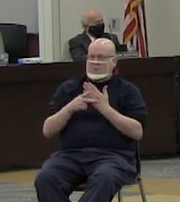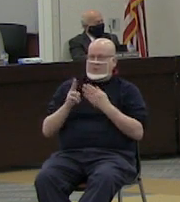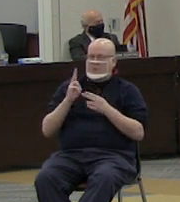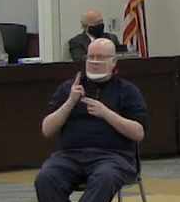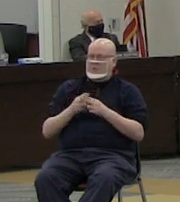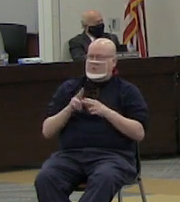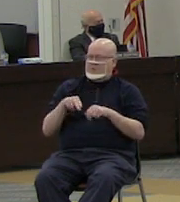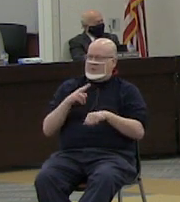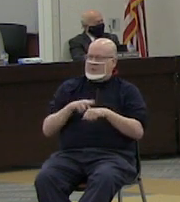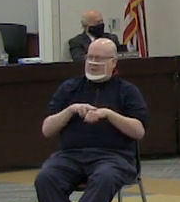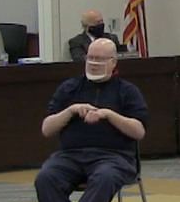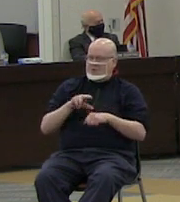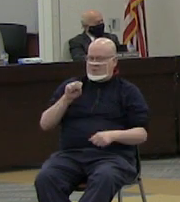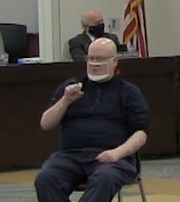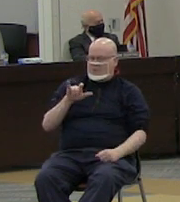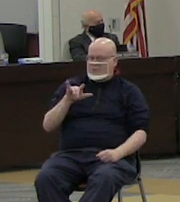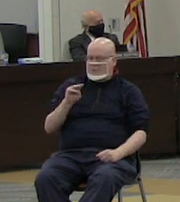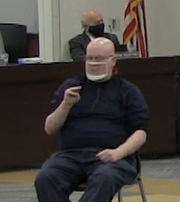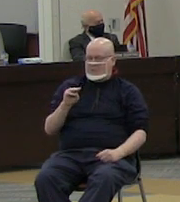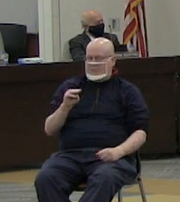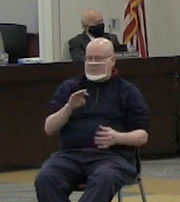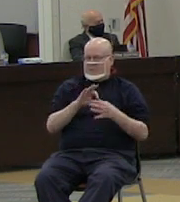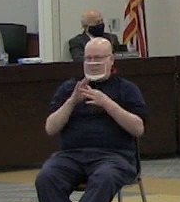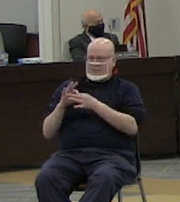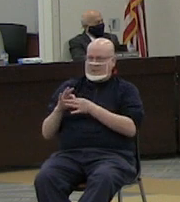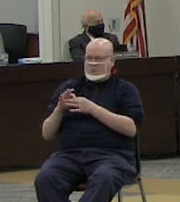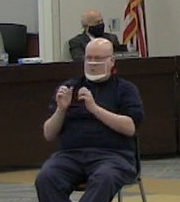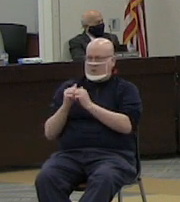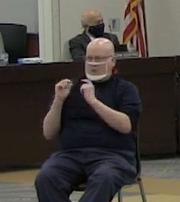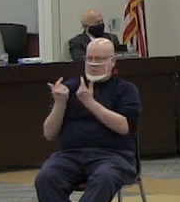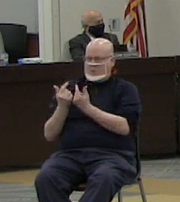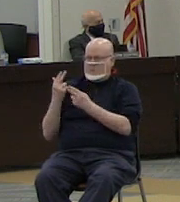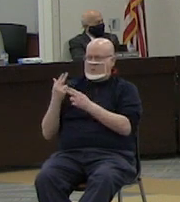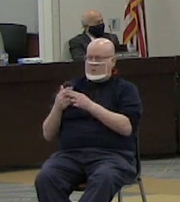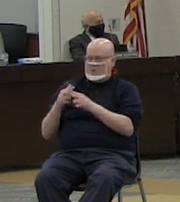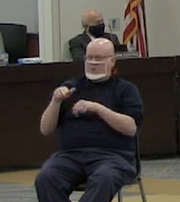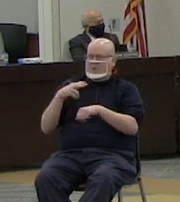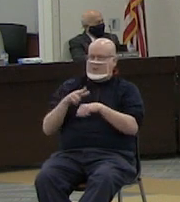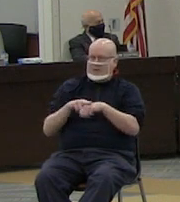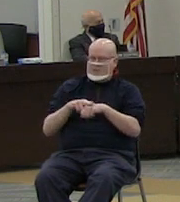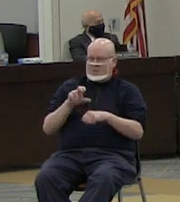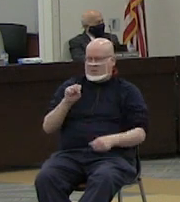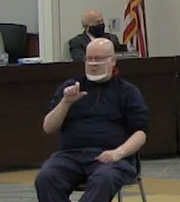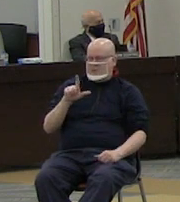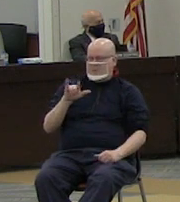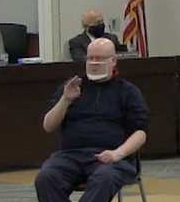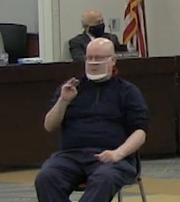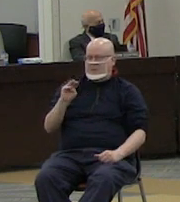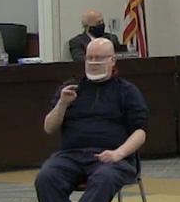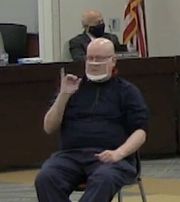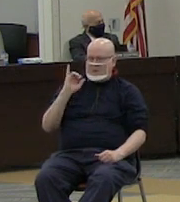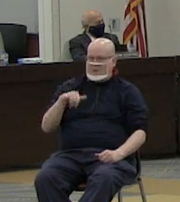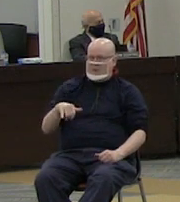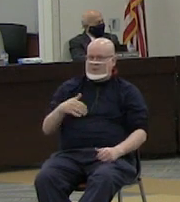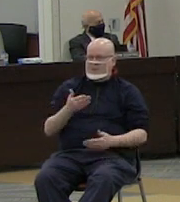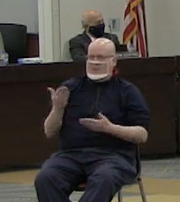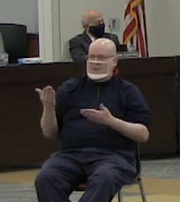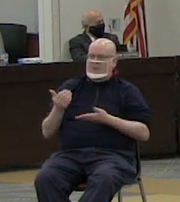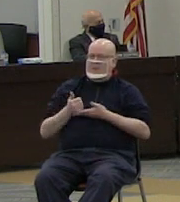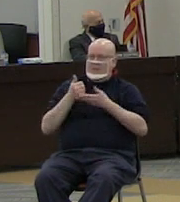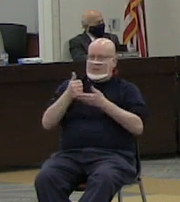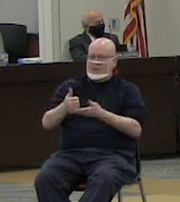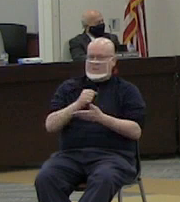guess it's in a partnership with a group called Naturally Slim, and it is a resource for staff to